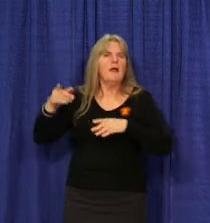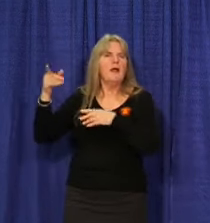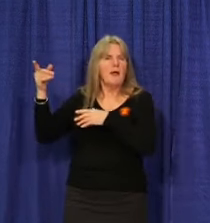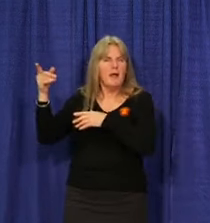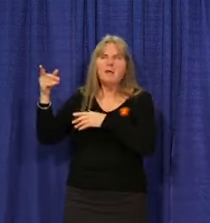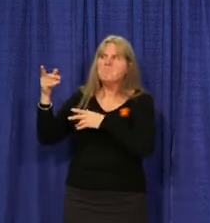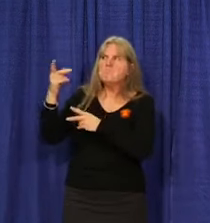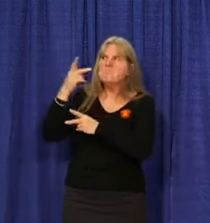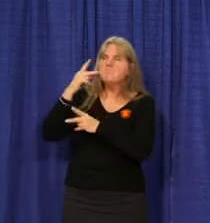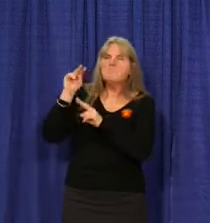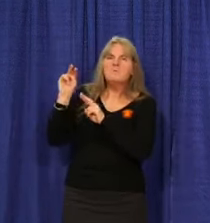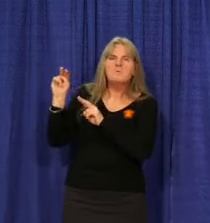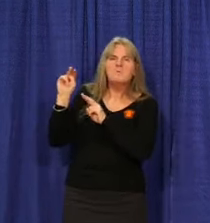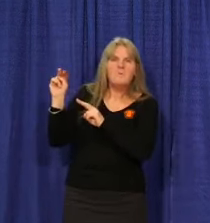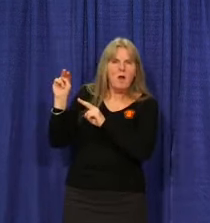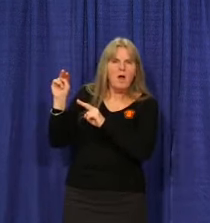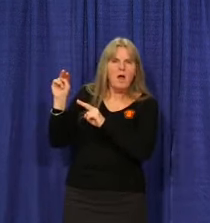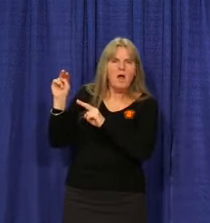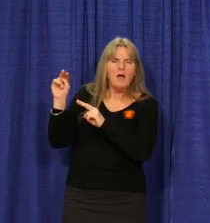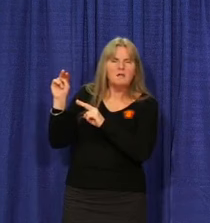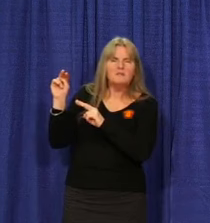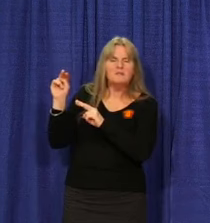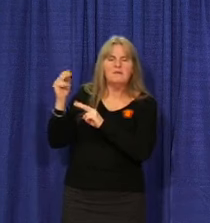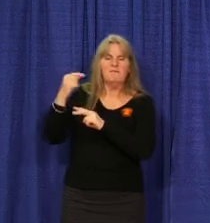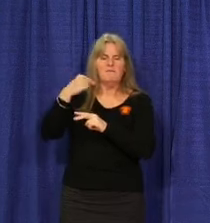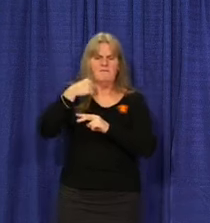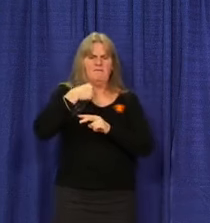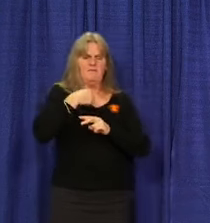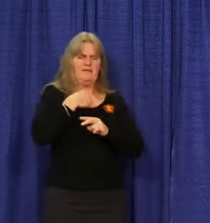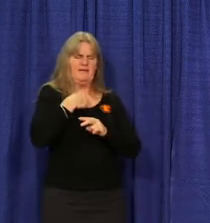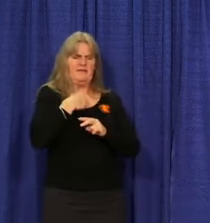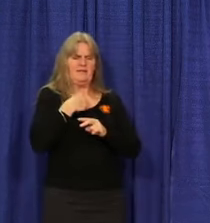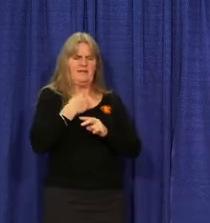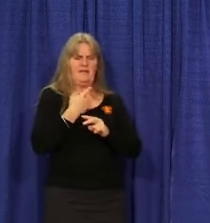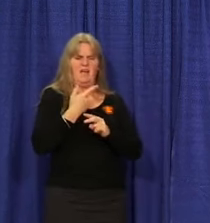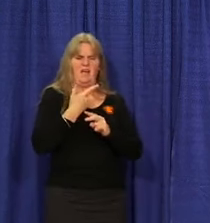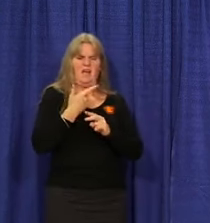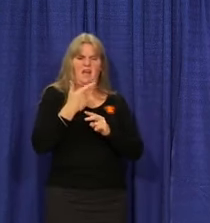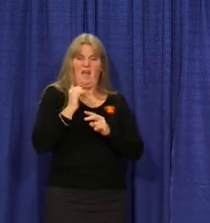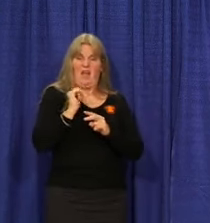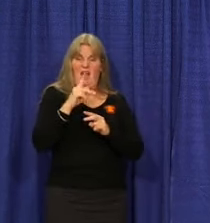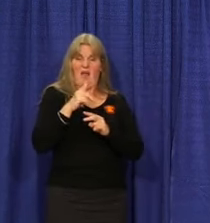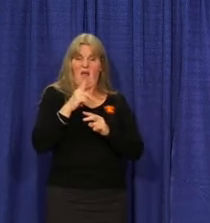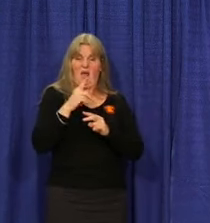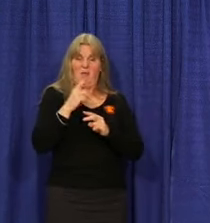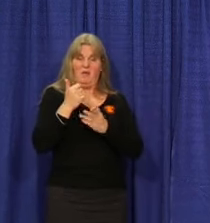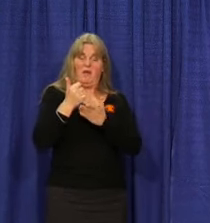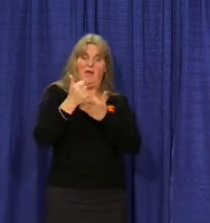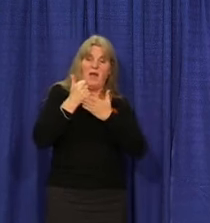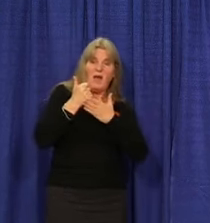watching to see. It's not clear what additional role an app will play